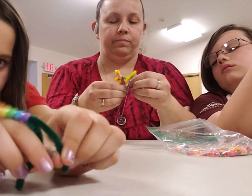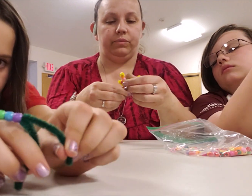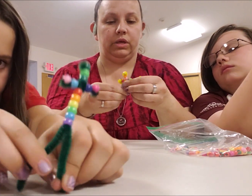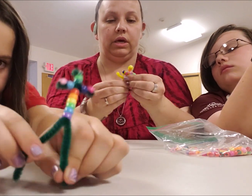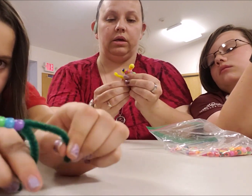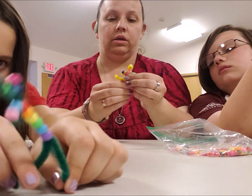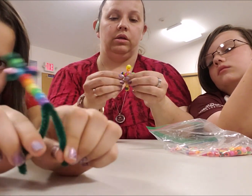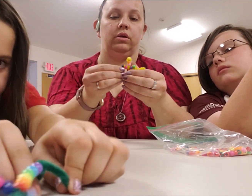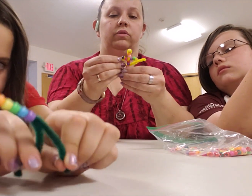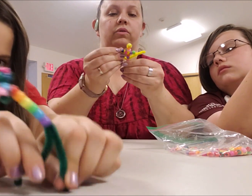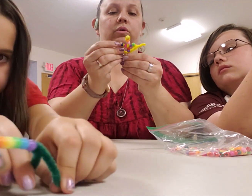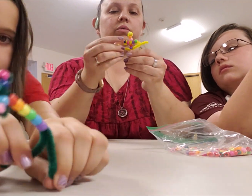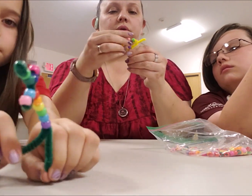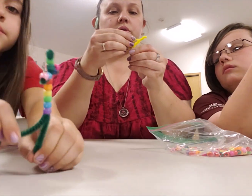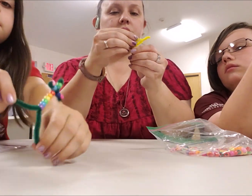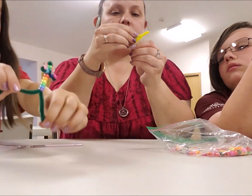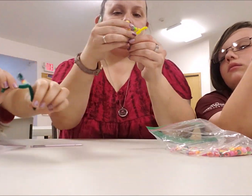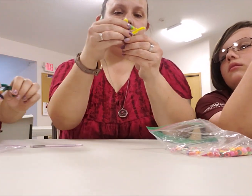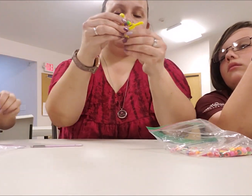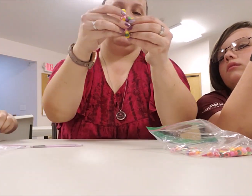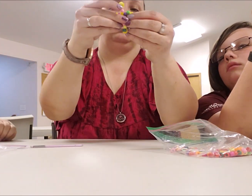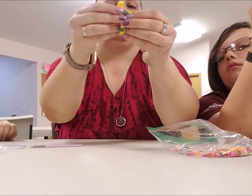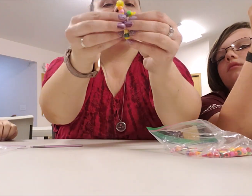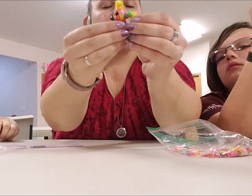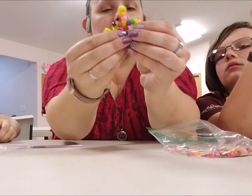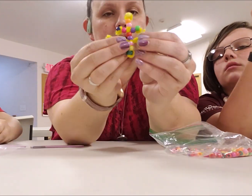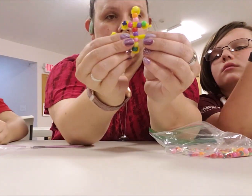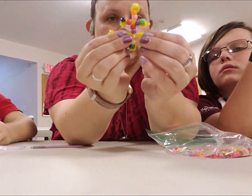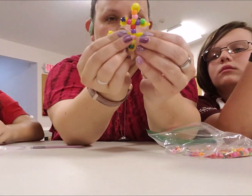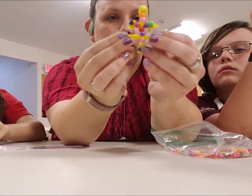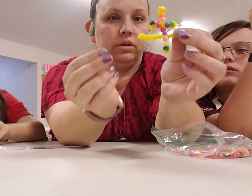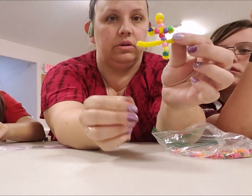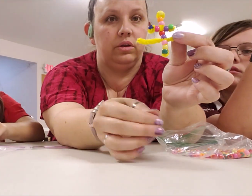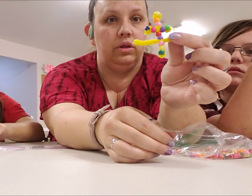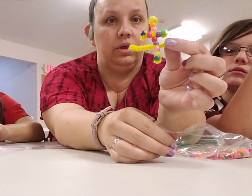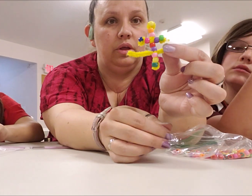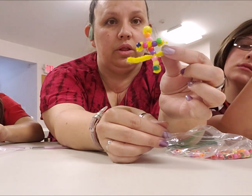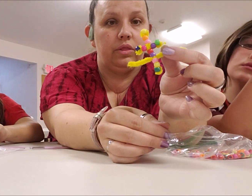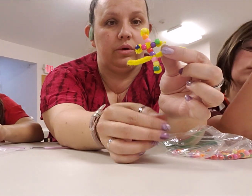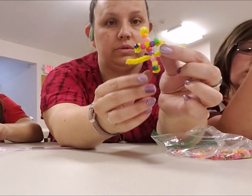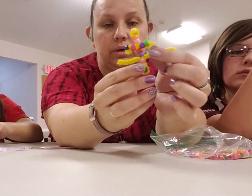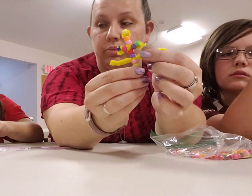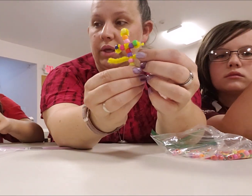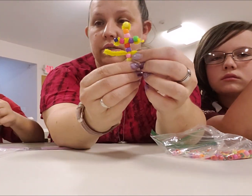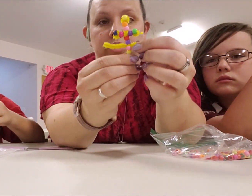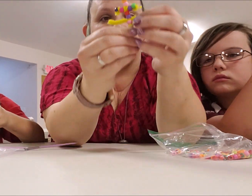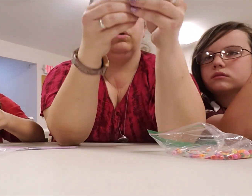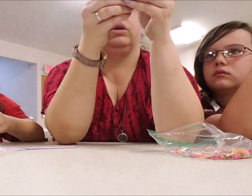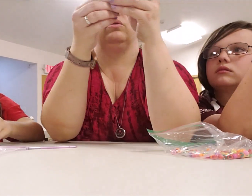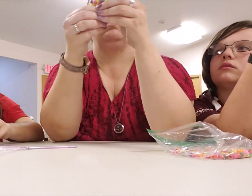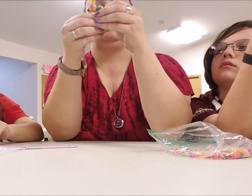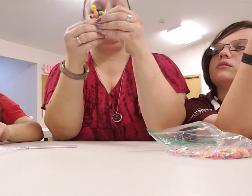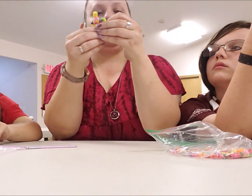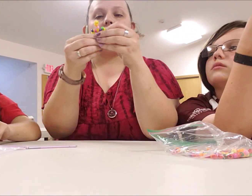tall Okay, so you can see I've kind of tightened those up like so. You know what we forgot,